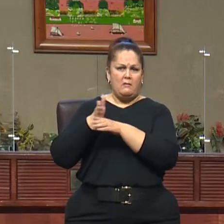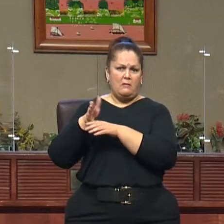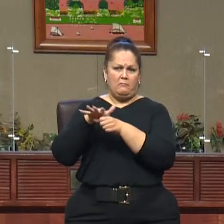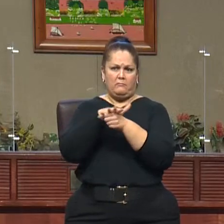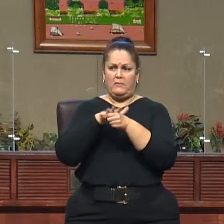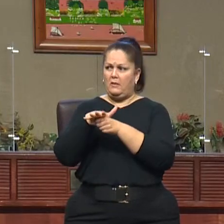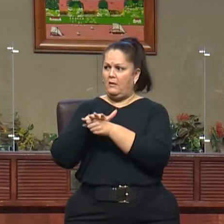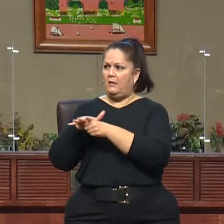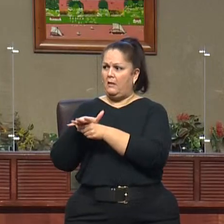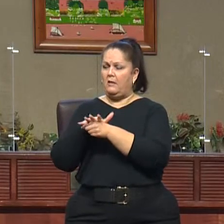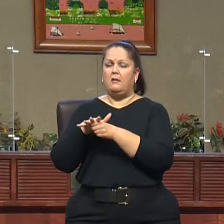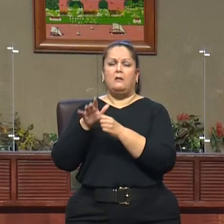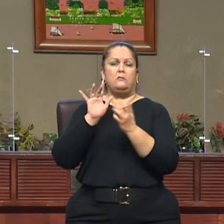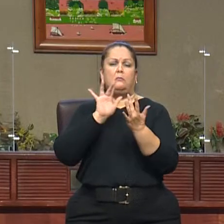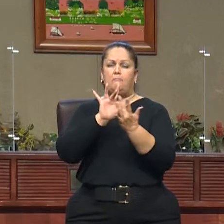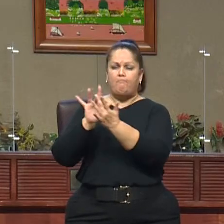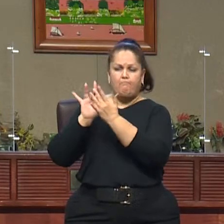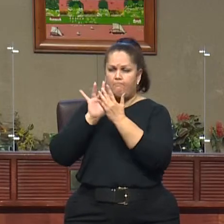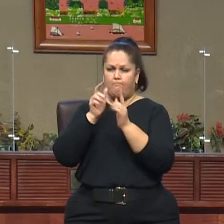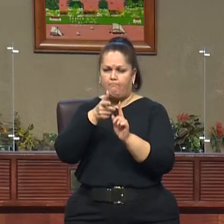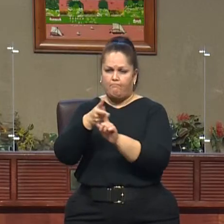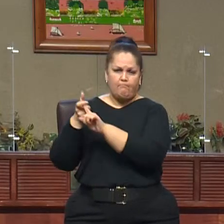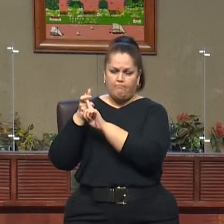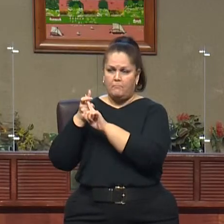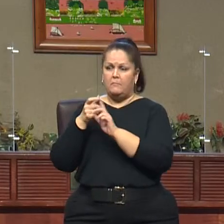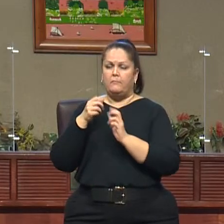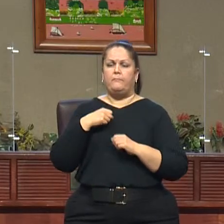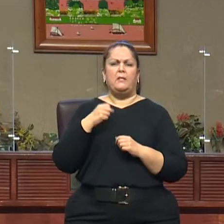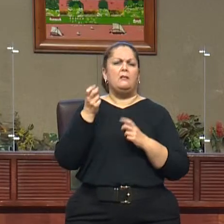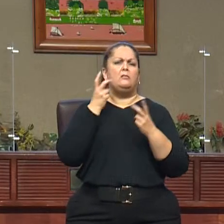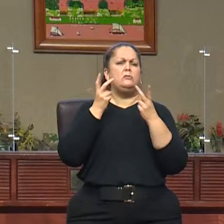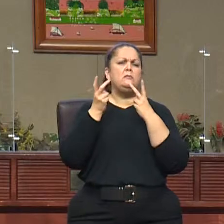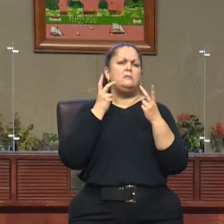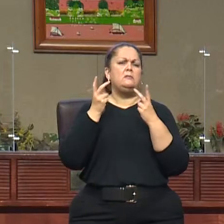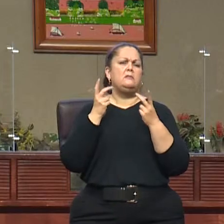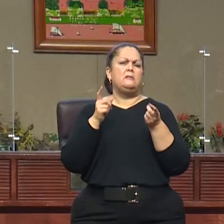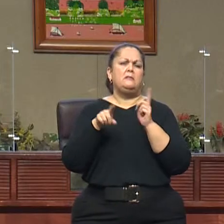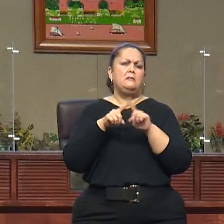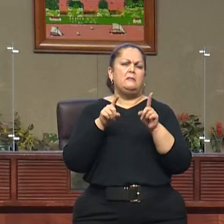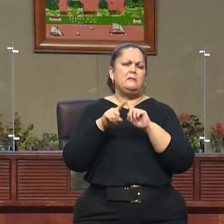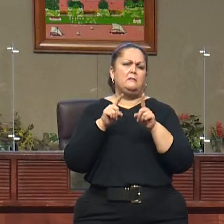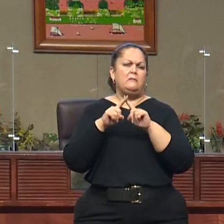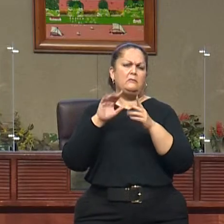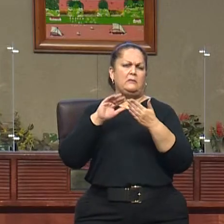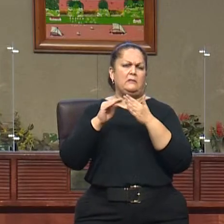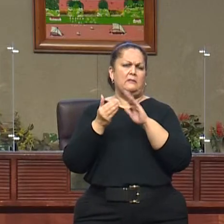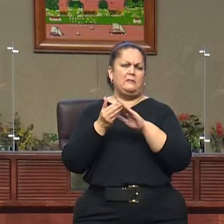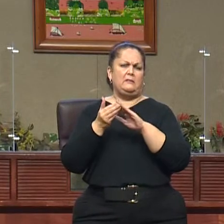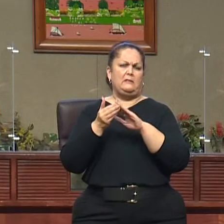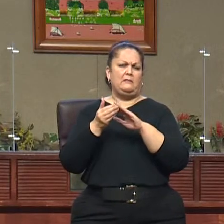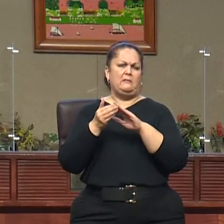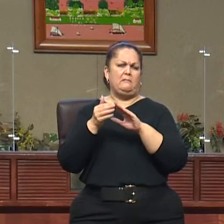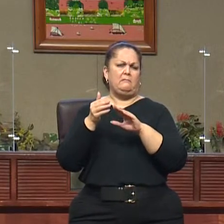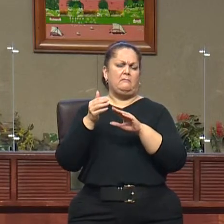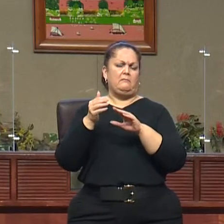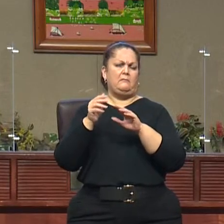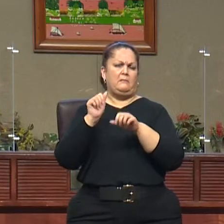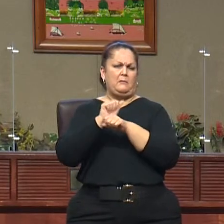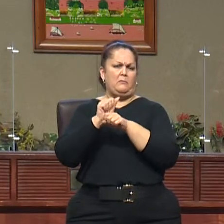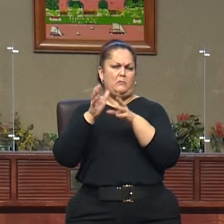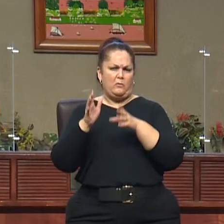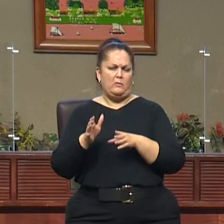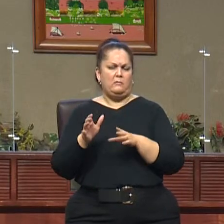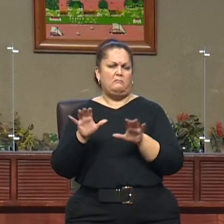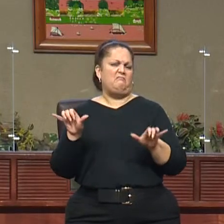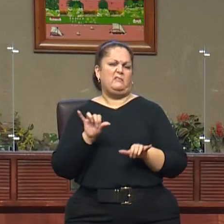districts doing outreach. You see various city commissioners who have been doing the